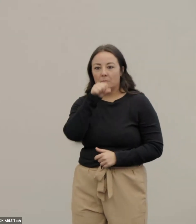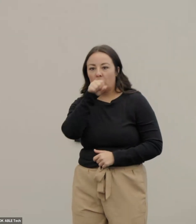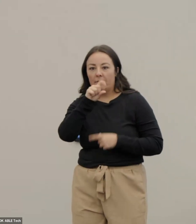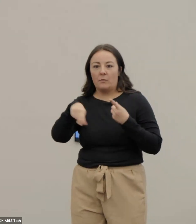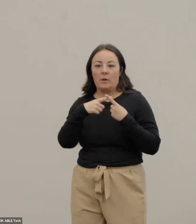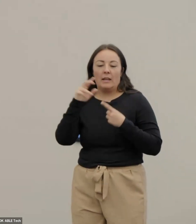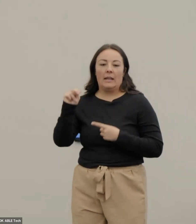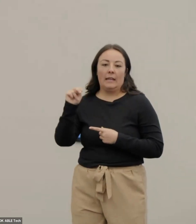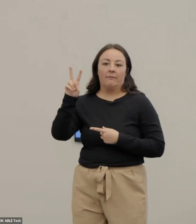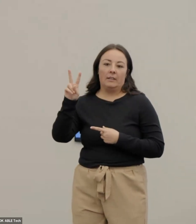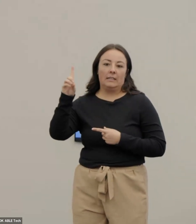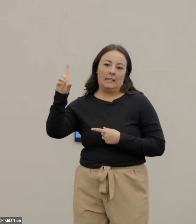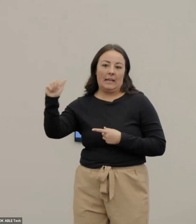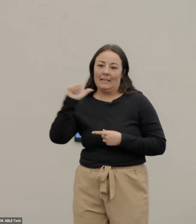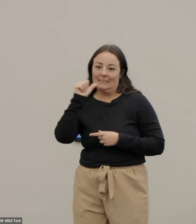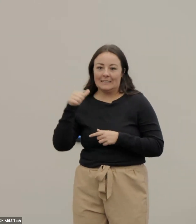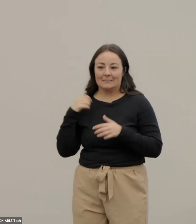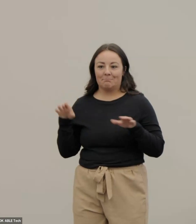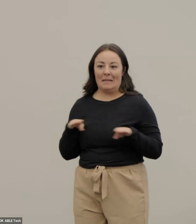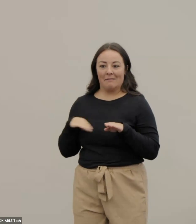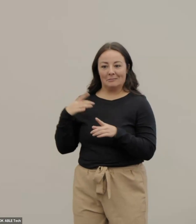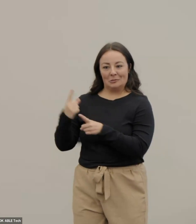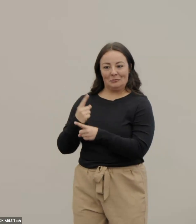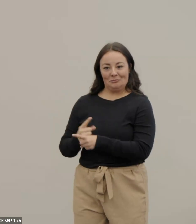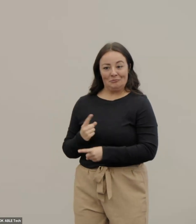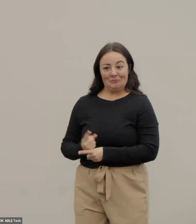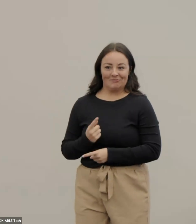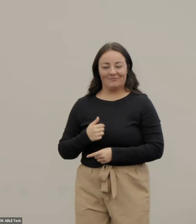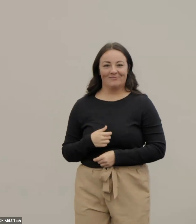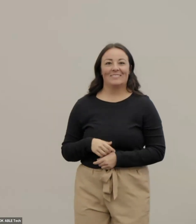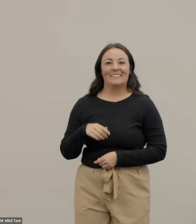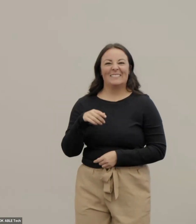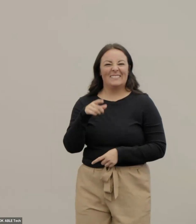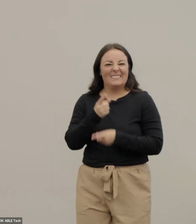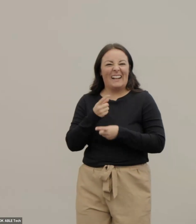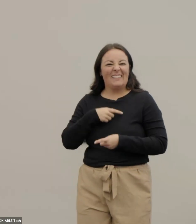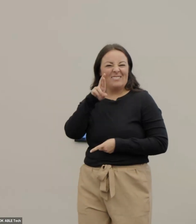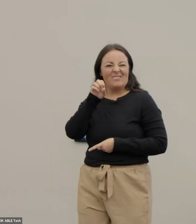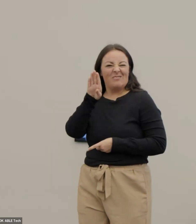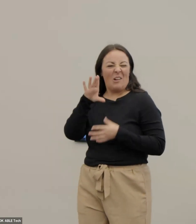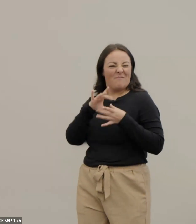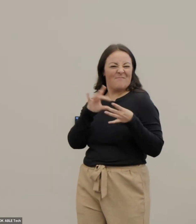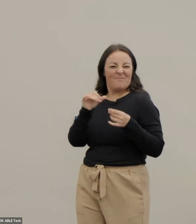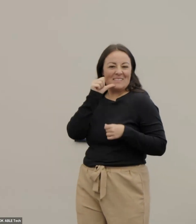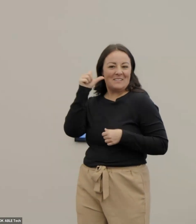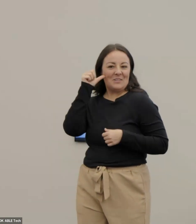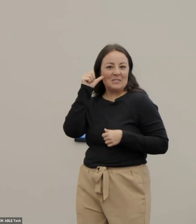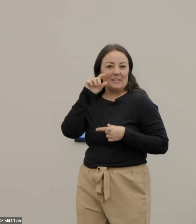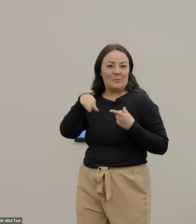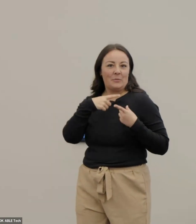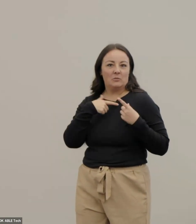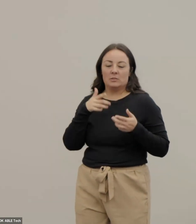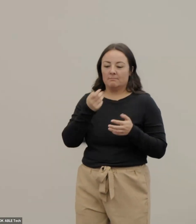me. Let's try this Exit again. and oh, Wasn't Rob saying this yesterday? How it's like sometimes you just got to like quit it and reopen